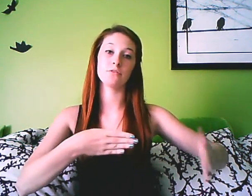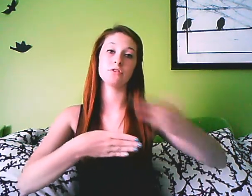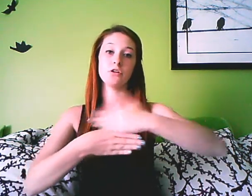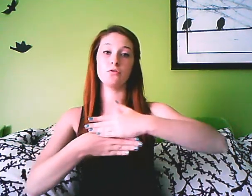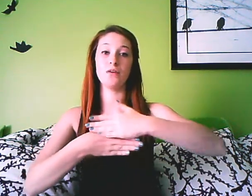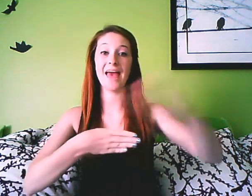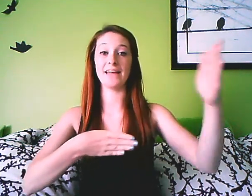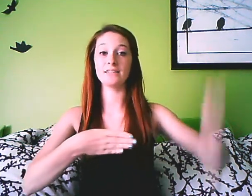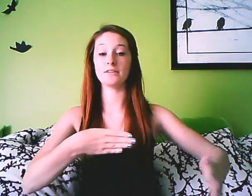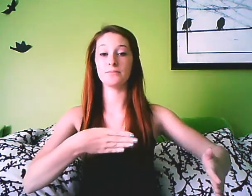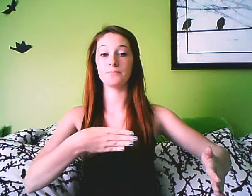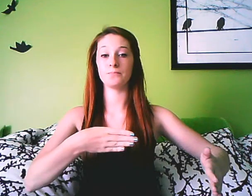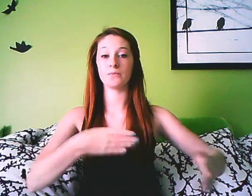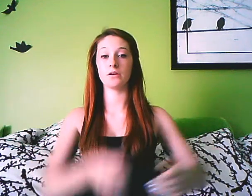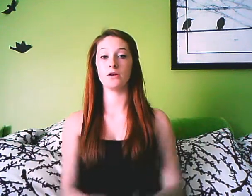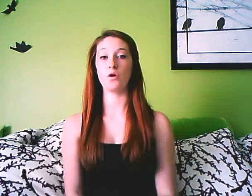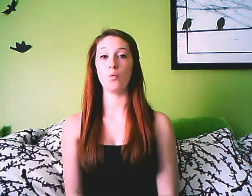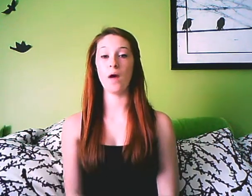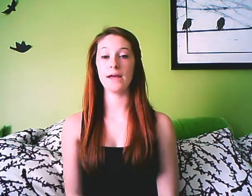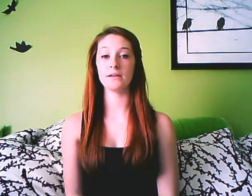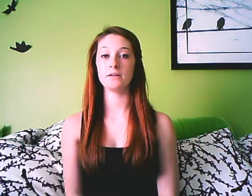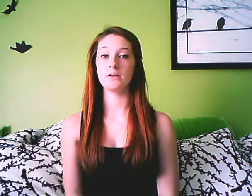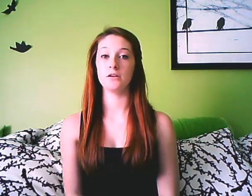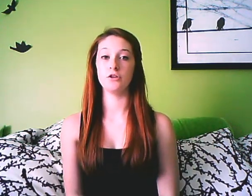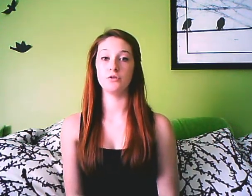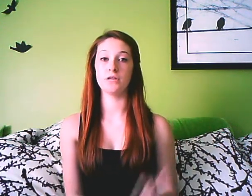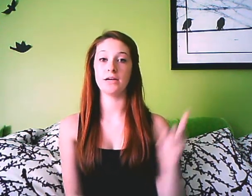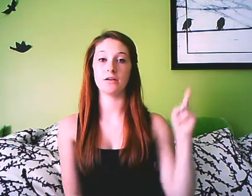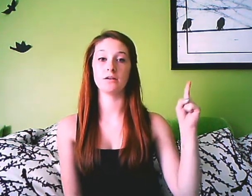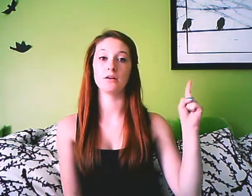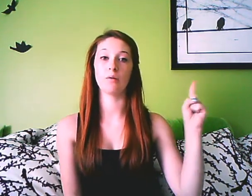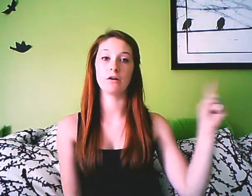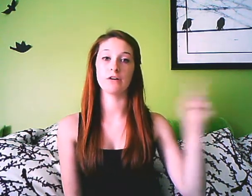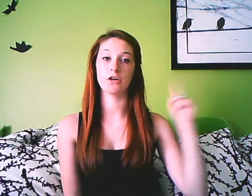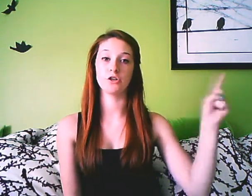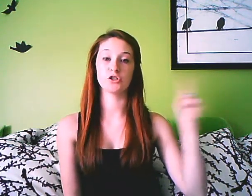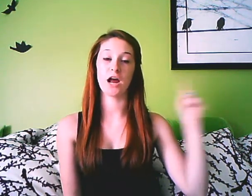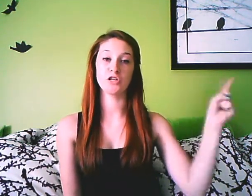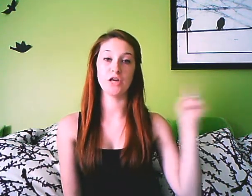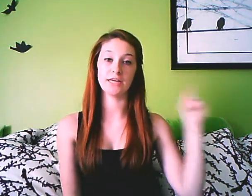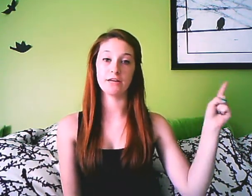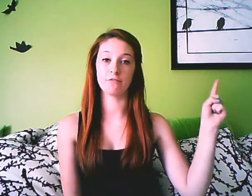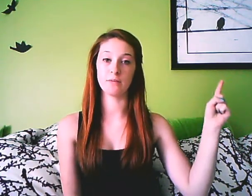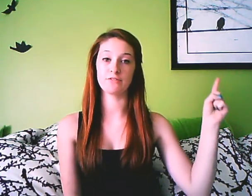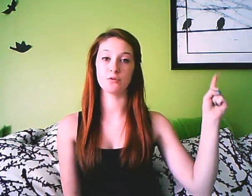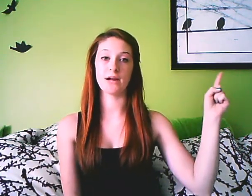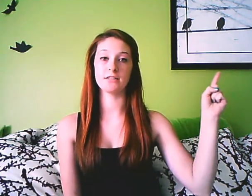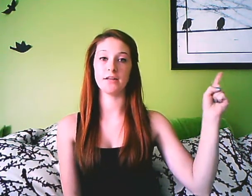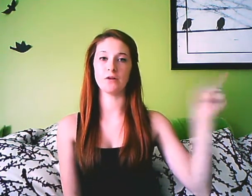So end. When you take your pointer finger and you just kind of shake it from left to right like